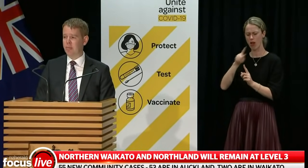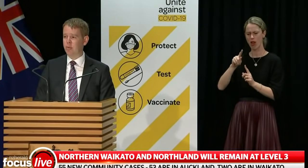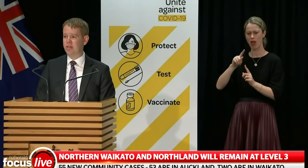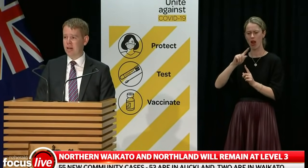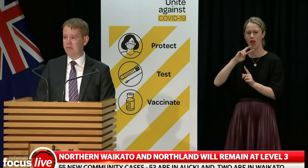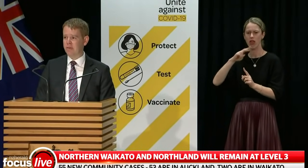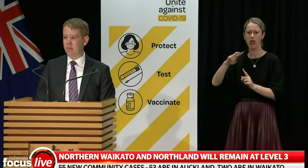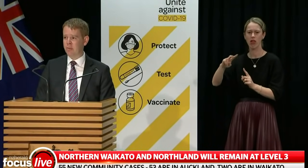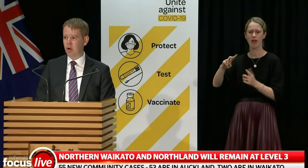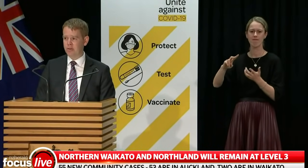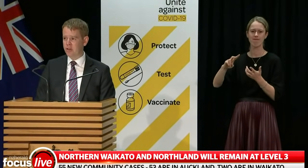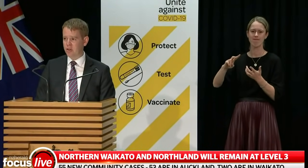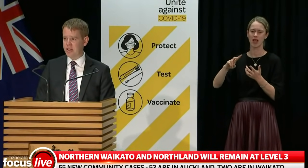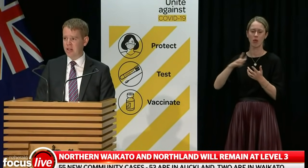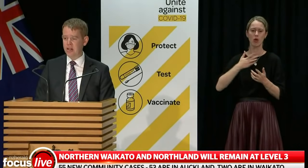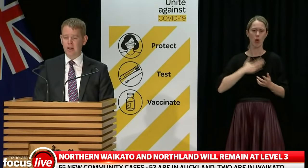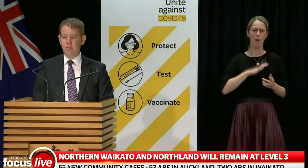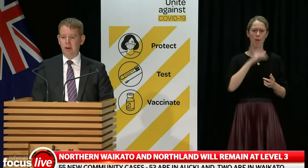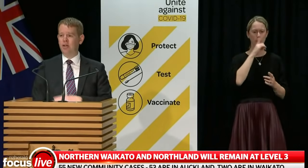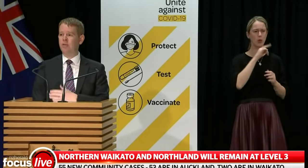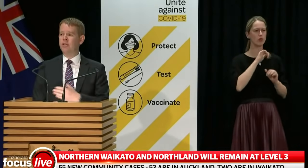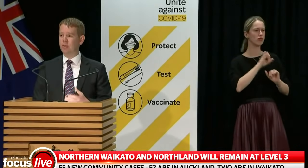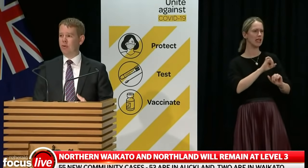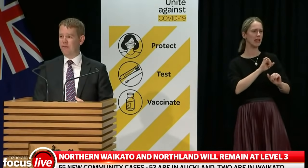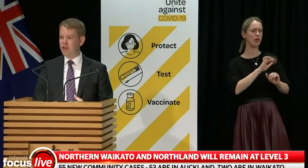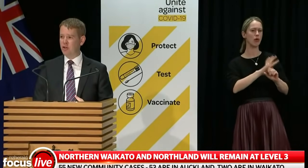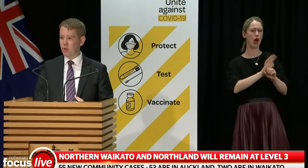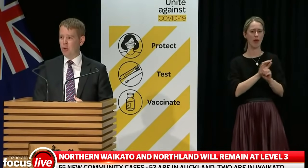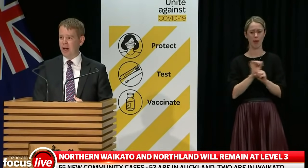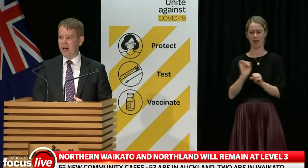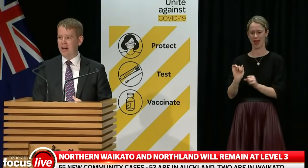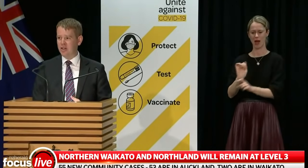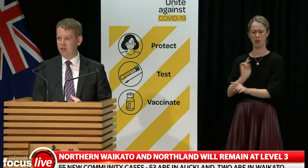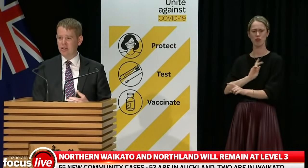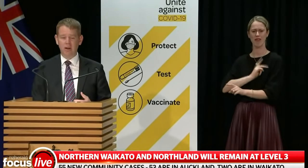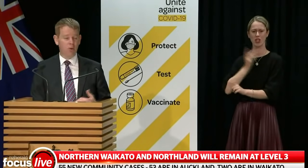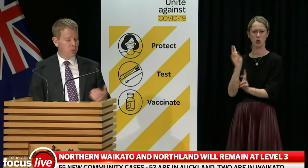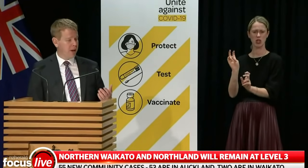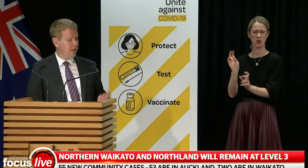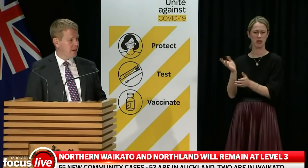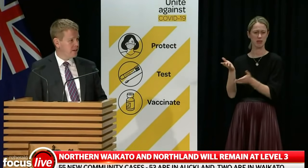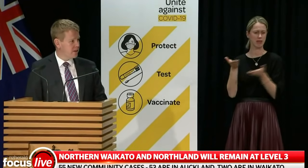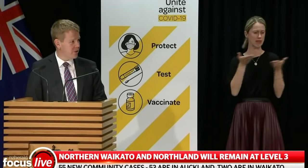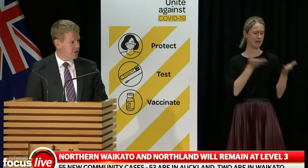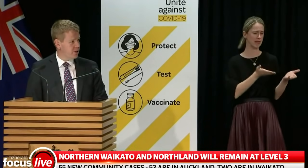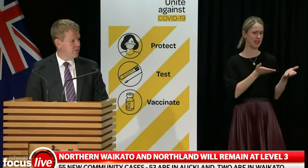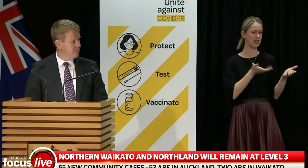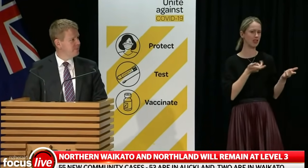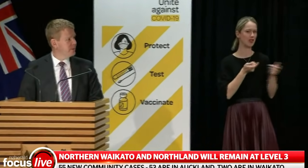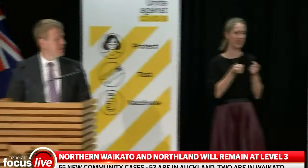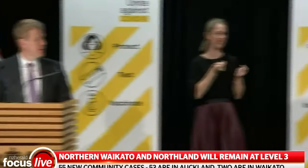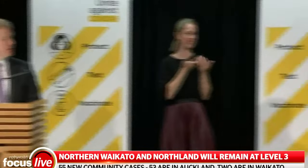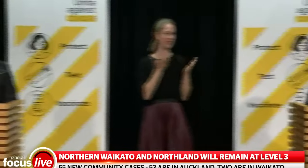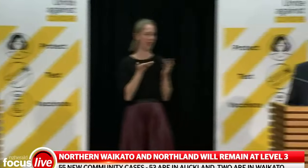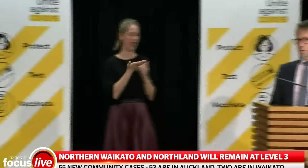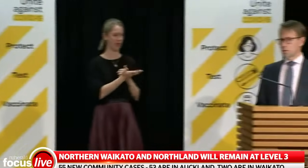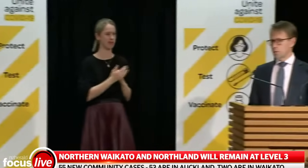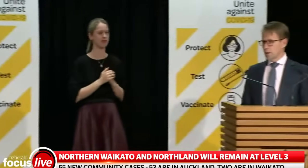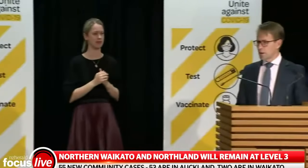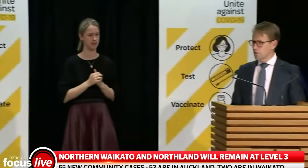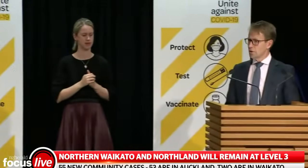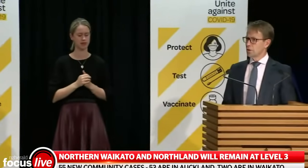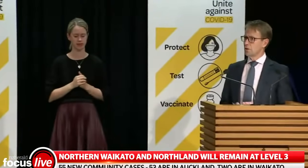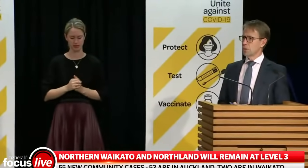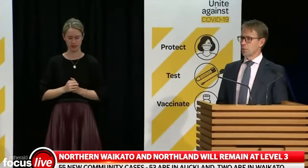is to keep people safe from COVID-19. But in terms of the professional issues, I'll hand that to the Director General. The first comment